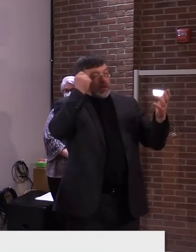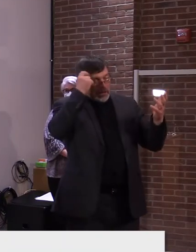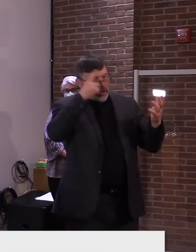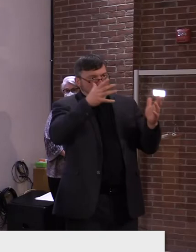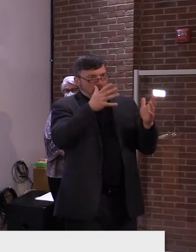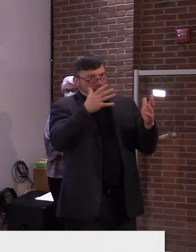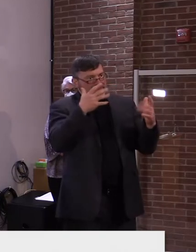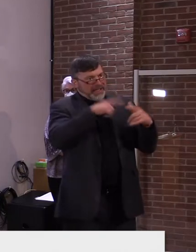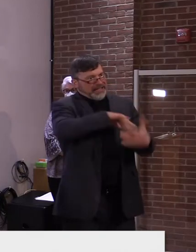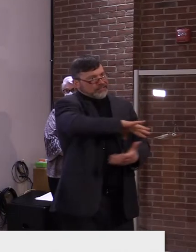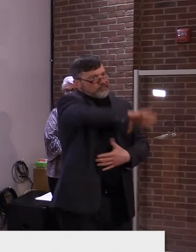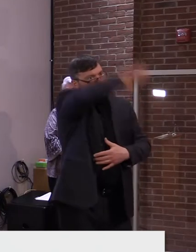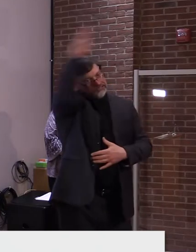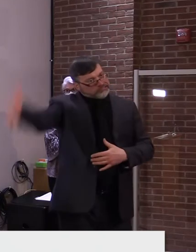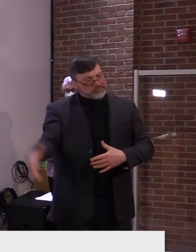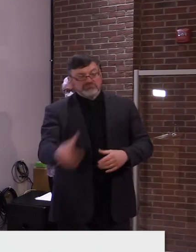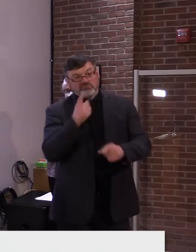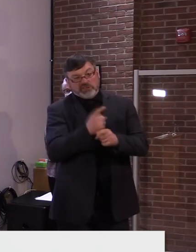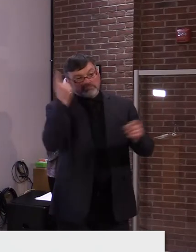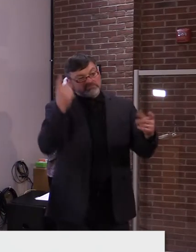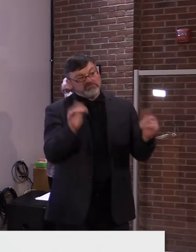Thank you.